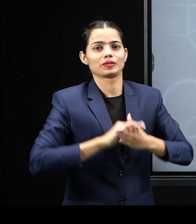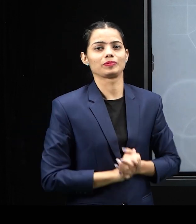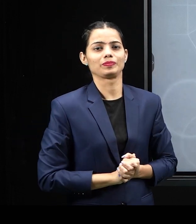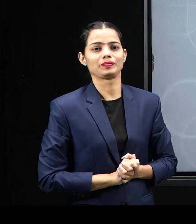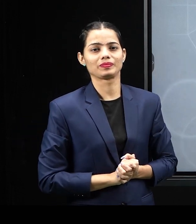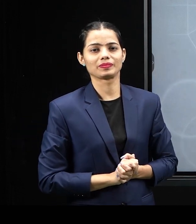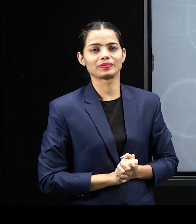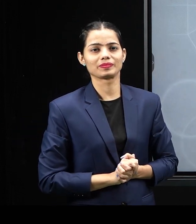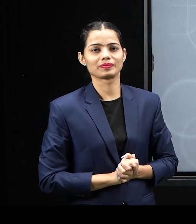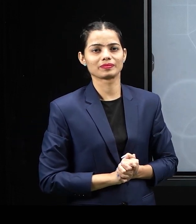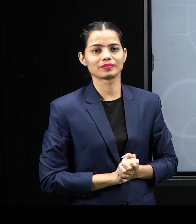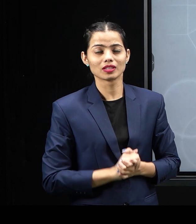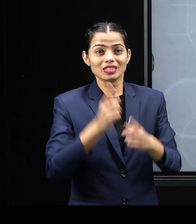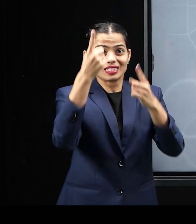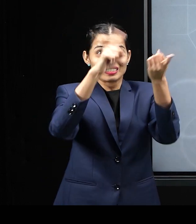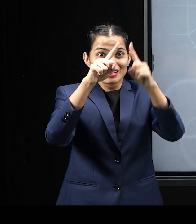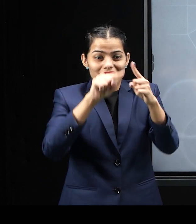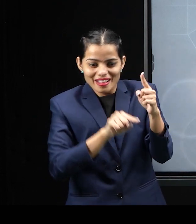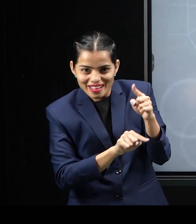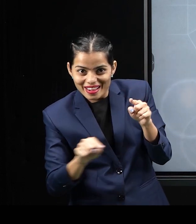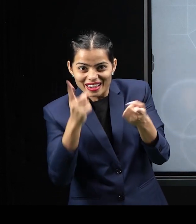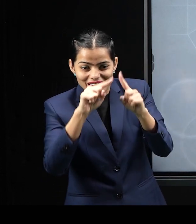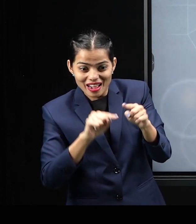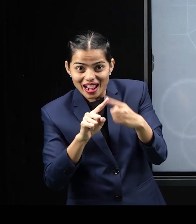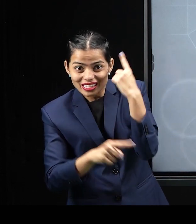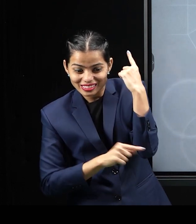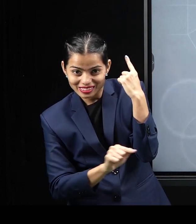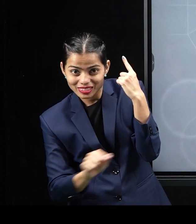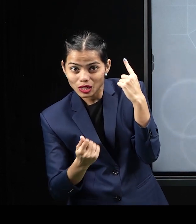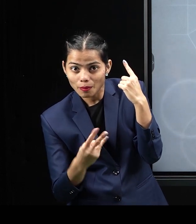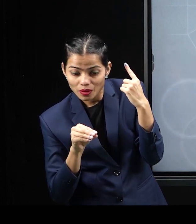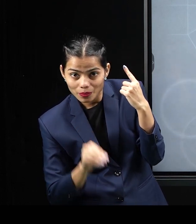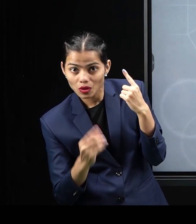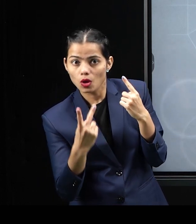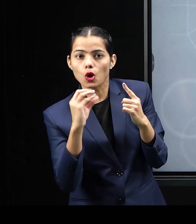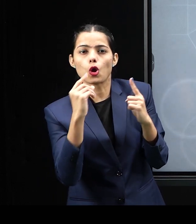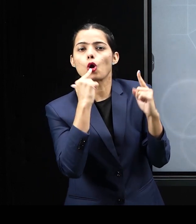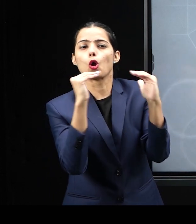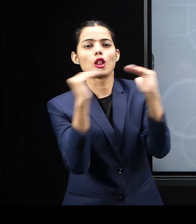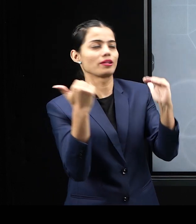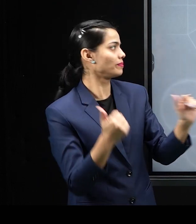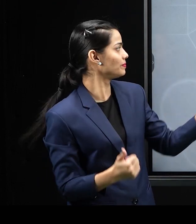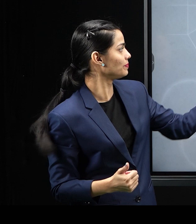1 plus 12. The remainder is 12 is not equal to 0.